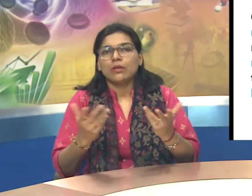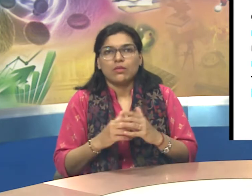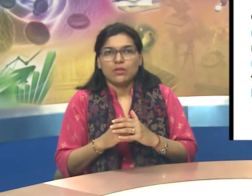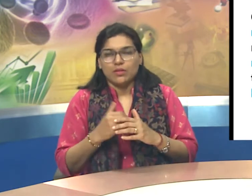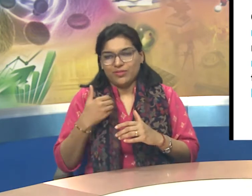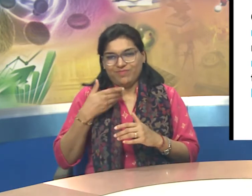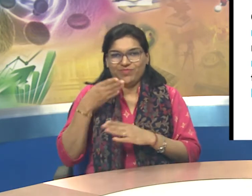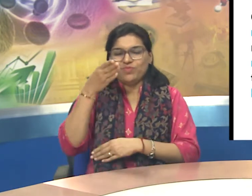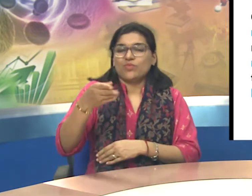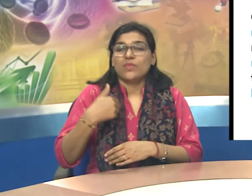charges are